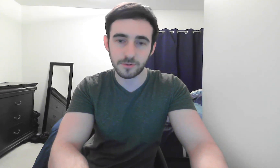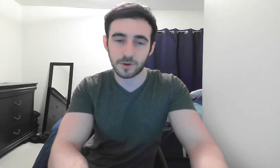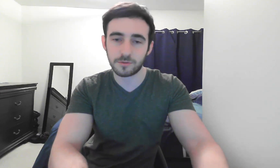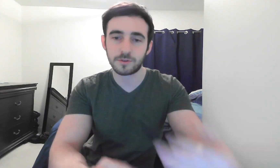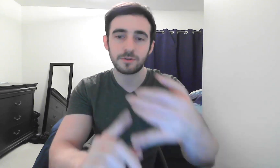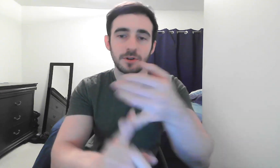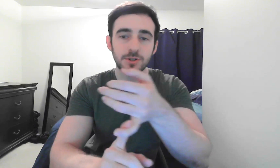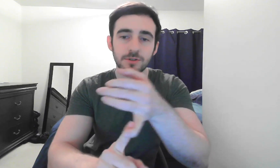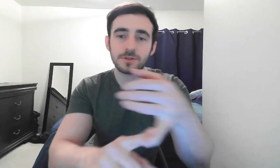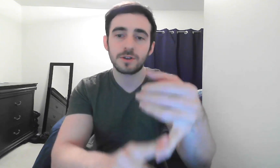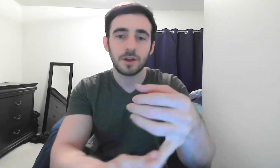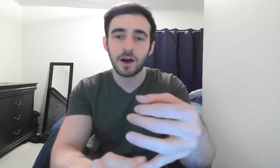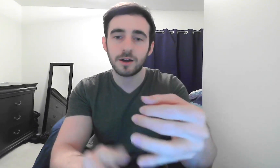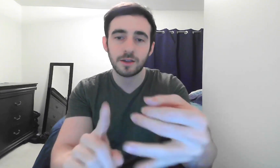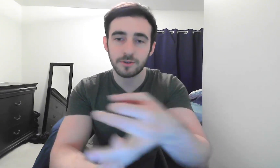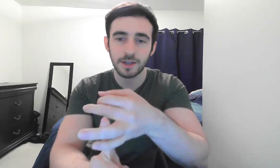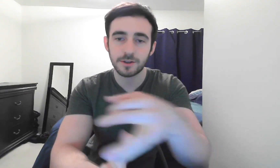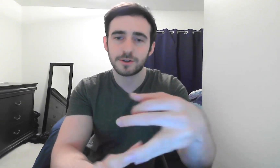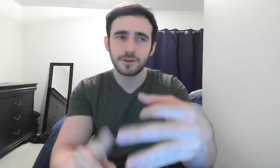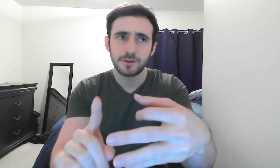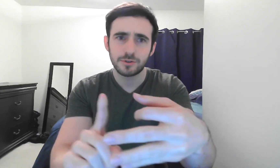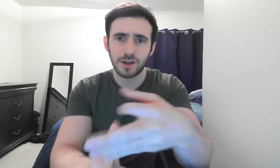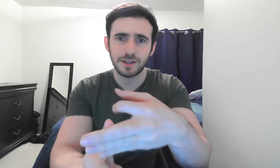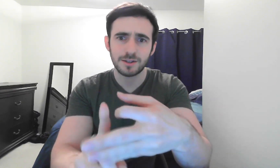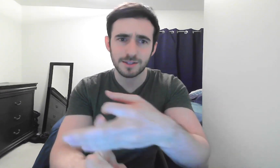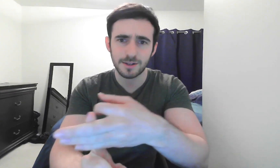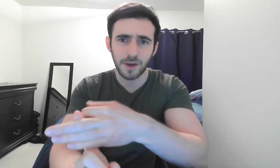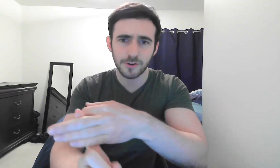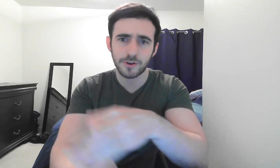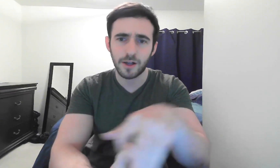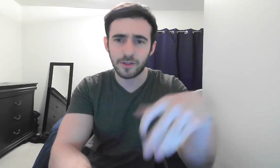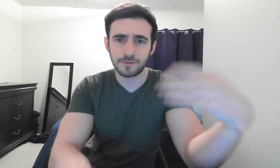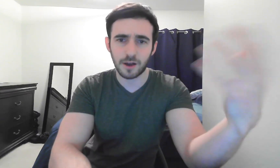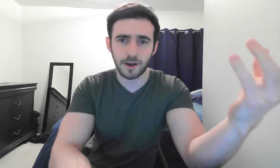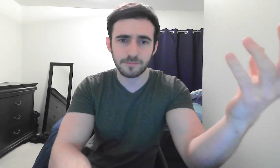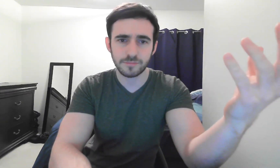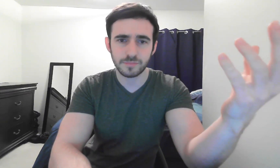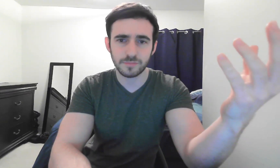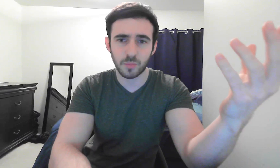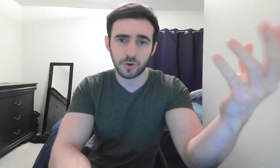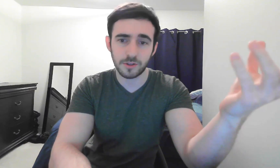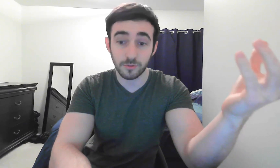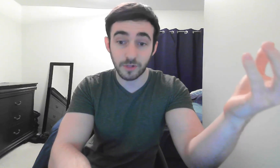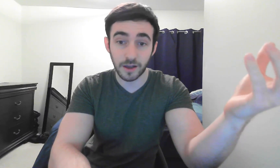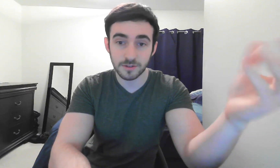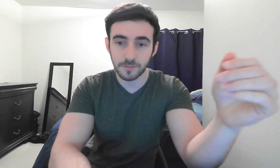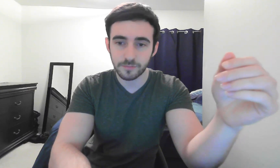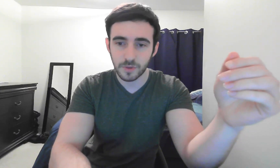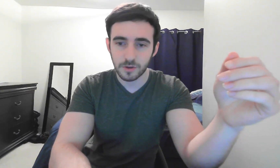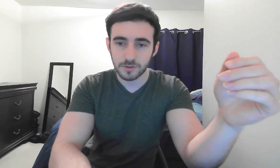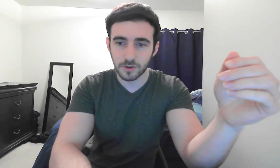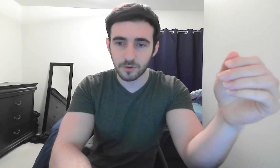of, going through different iterations, gathering data, trading and testing a model, and then deploying it through